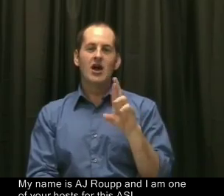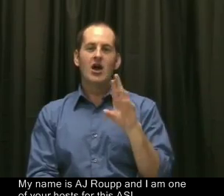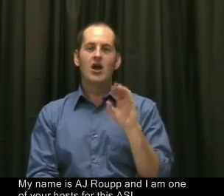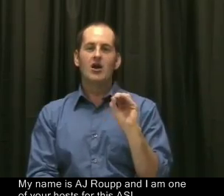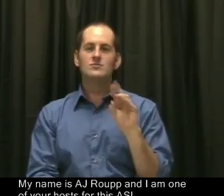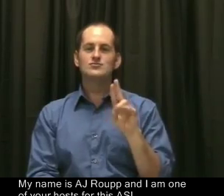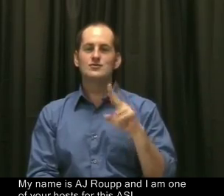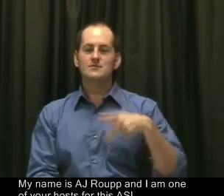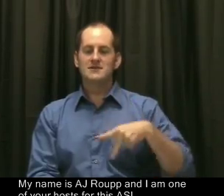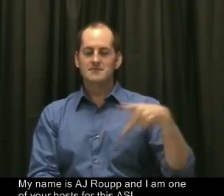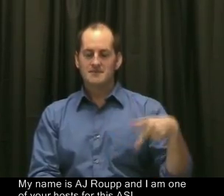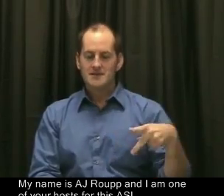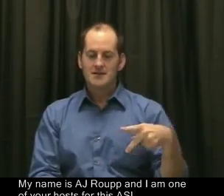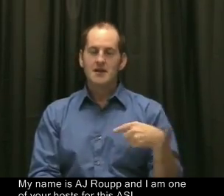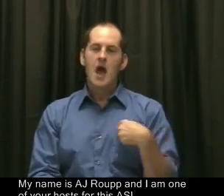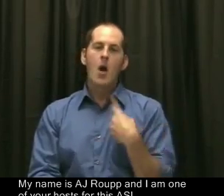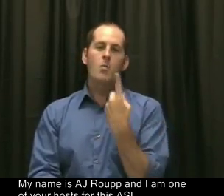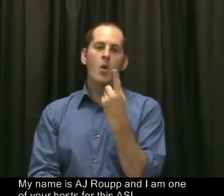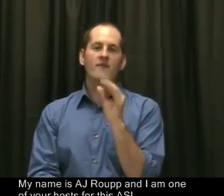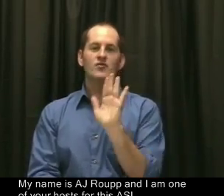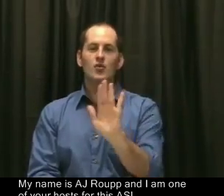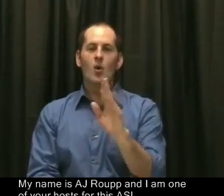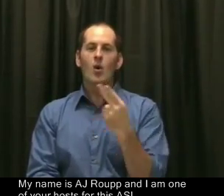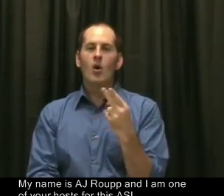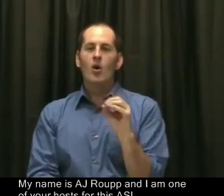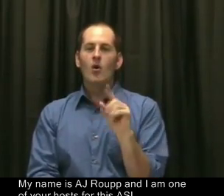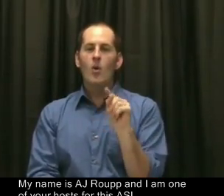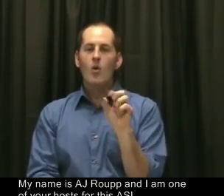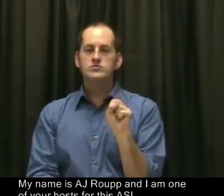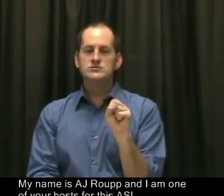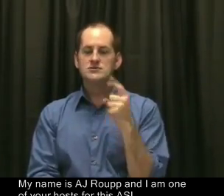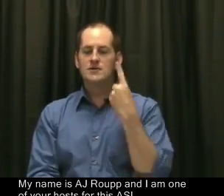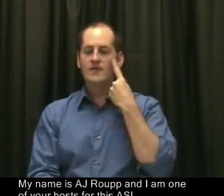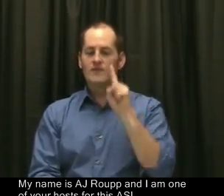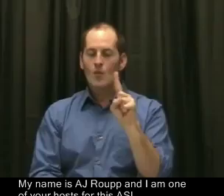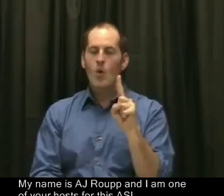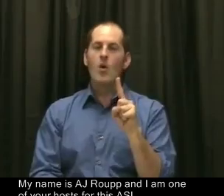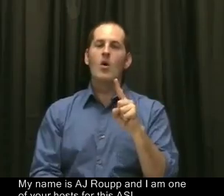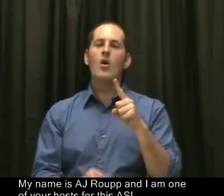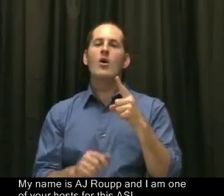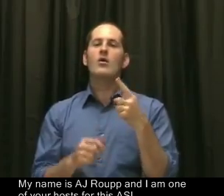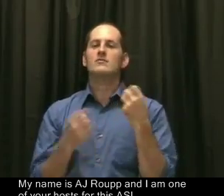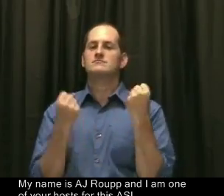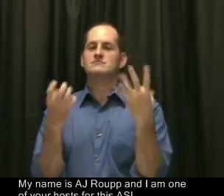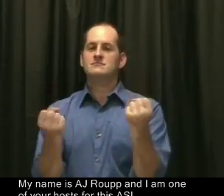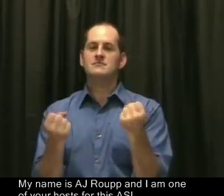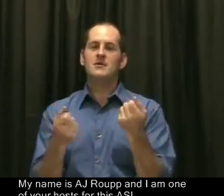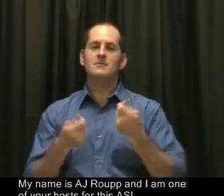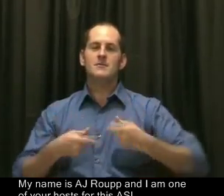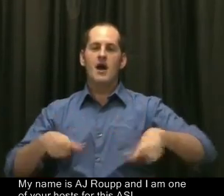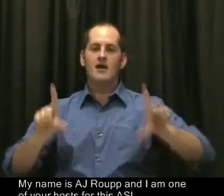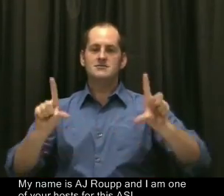My name is AJ Roop, and I am one of your hosts for this ASL podcast show.